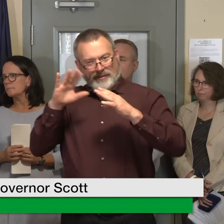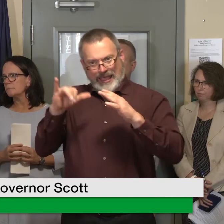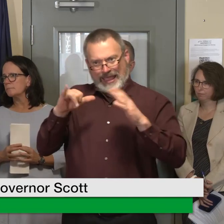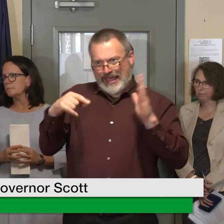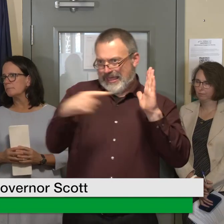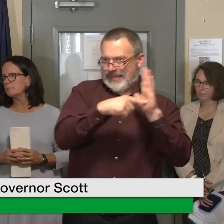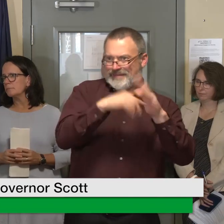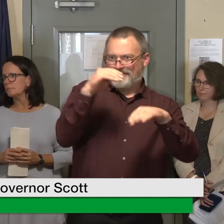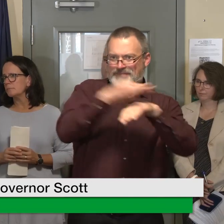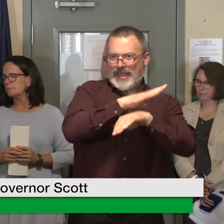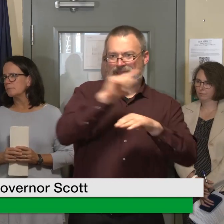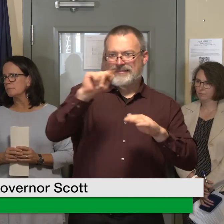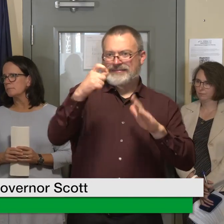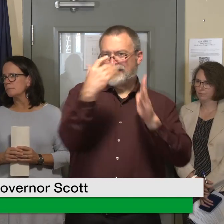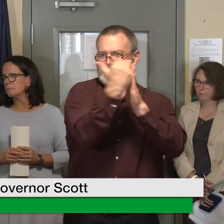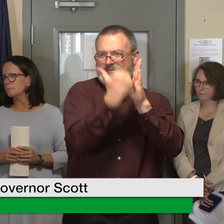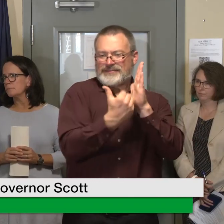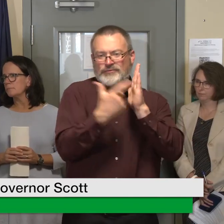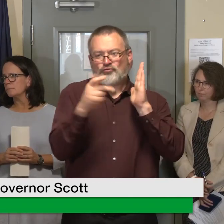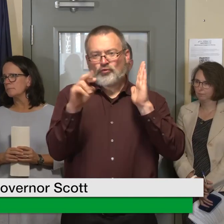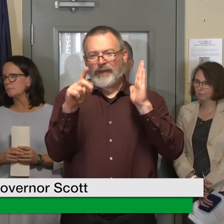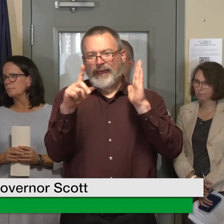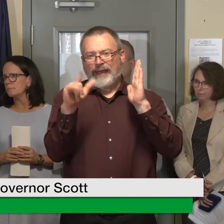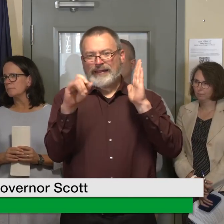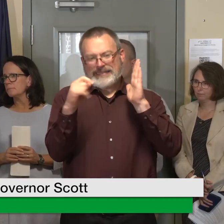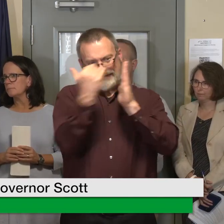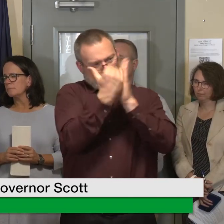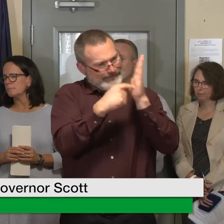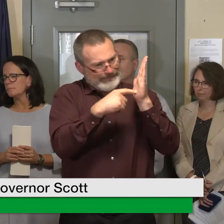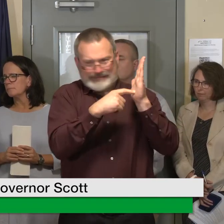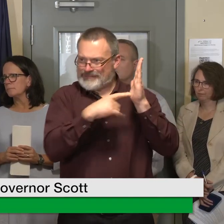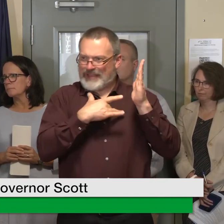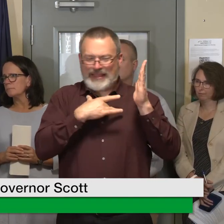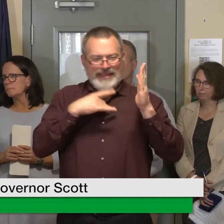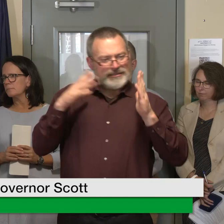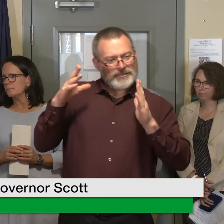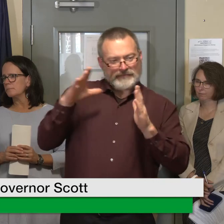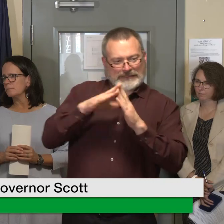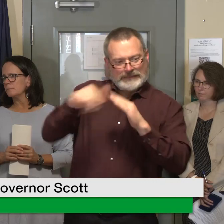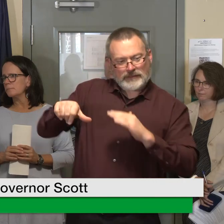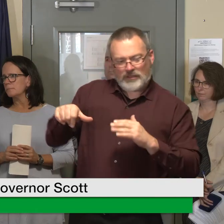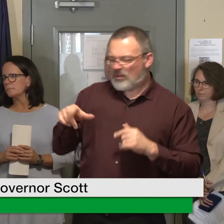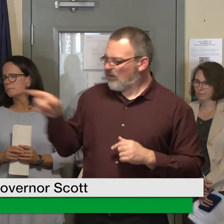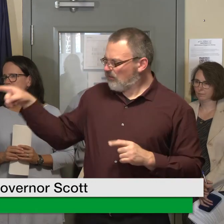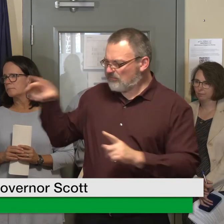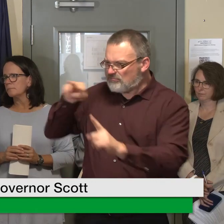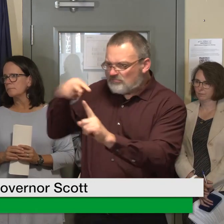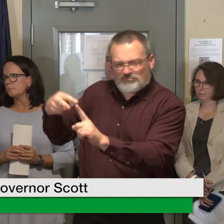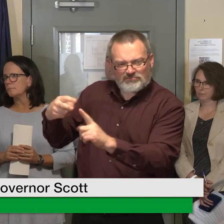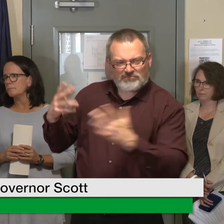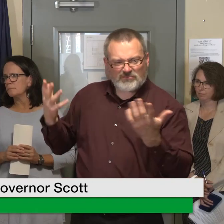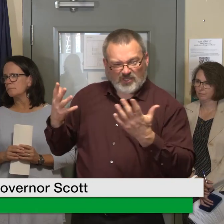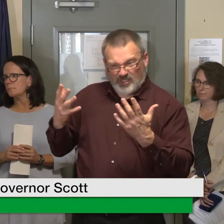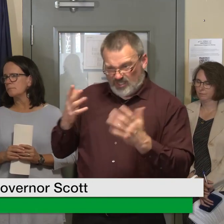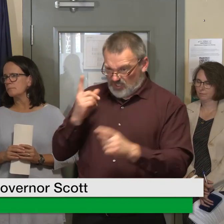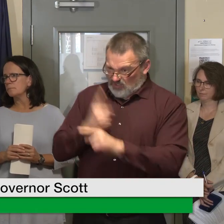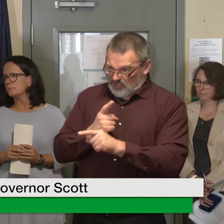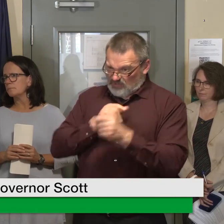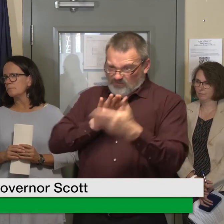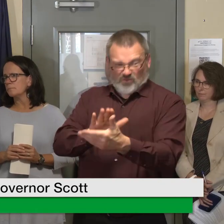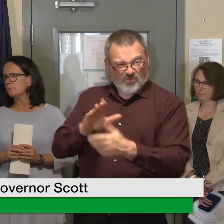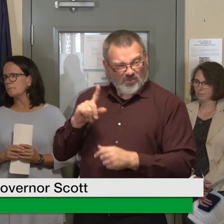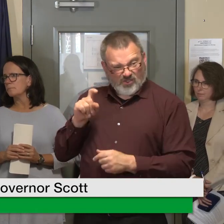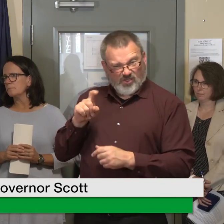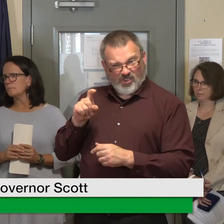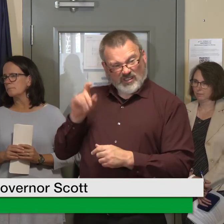city manager about. And I'm wondering if you think it will be necessary, appropriate for the state to